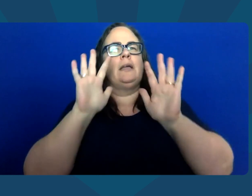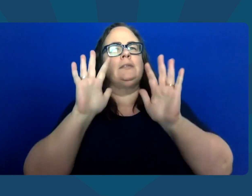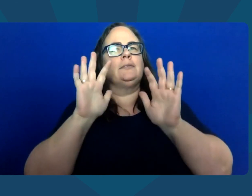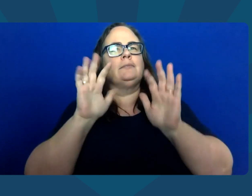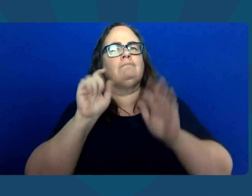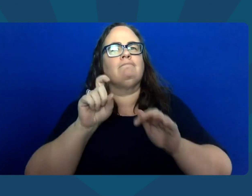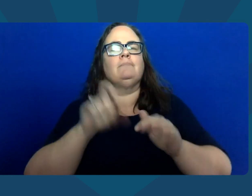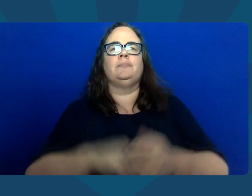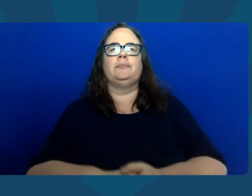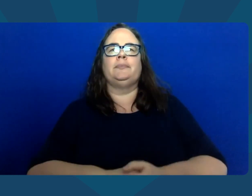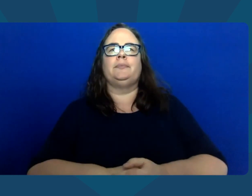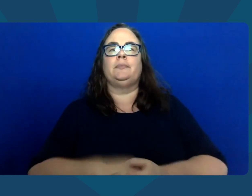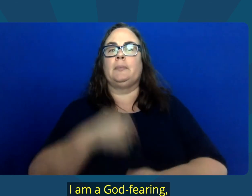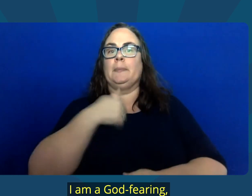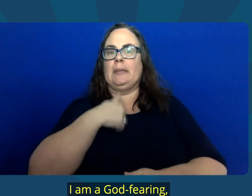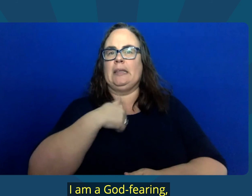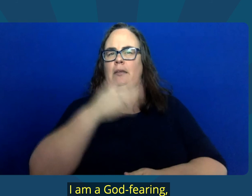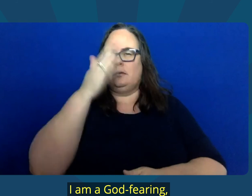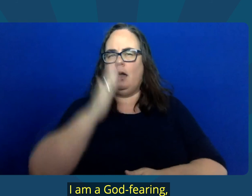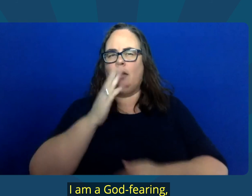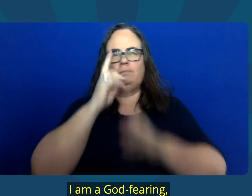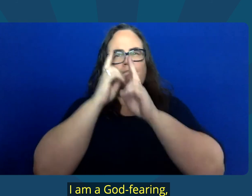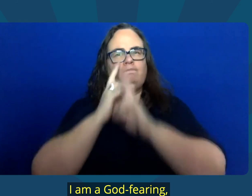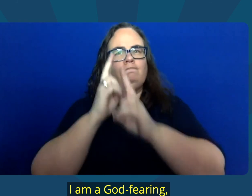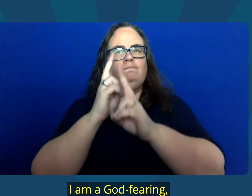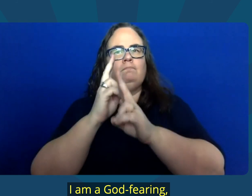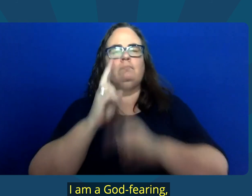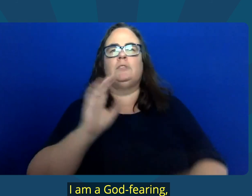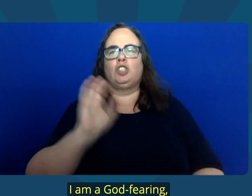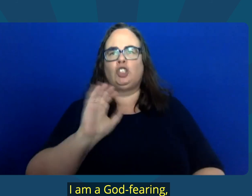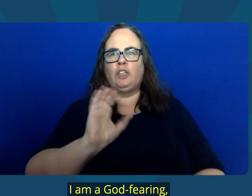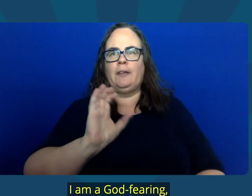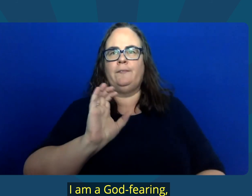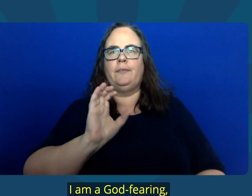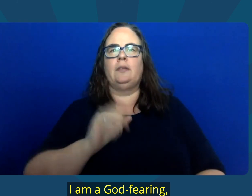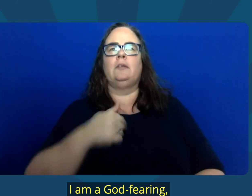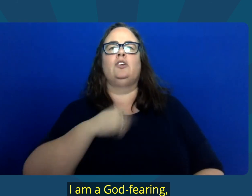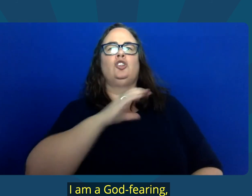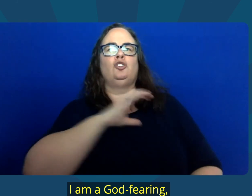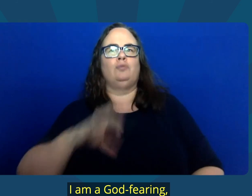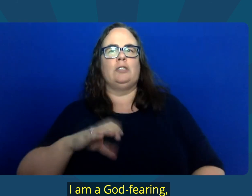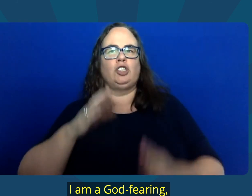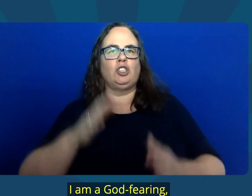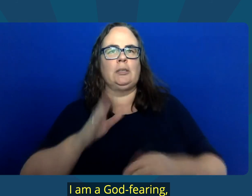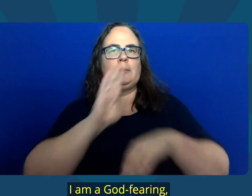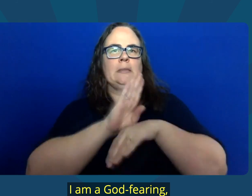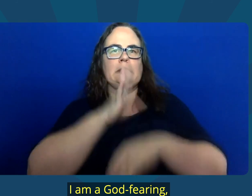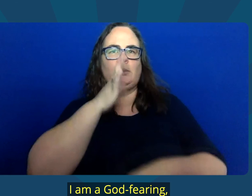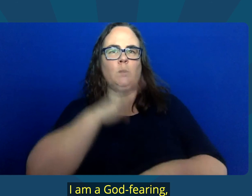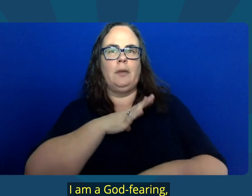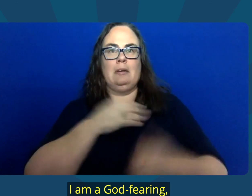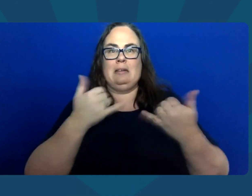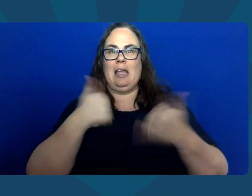sacrifice was. I am a God-fearing, conservative, Christian